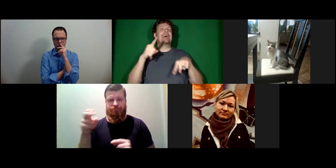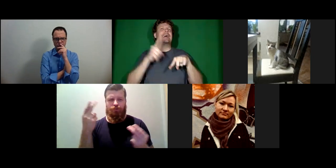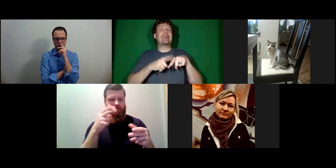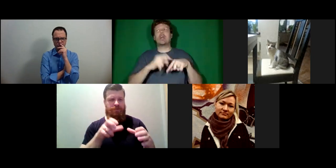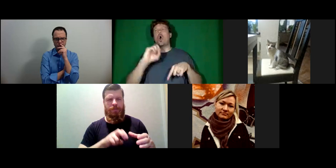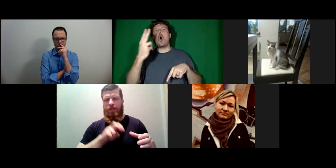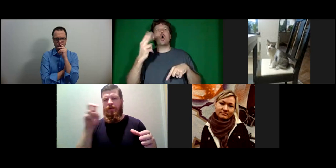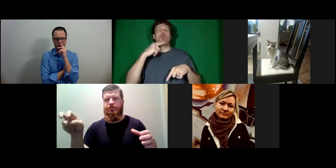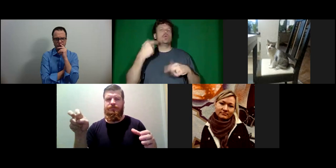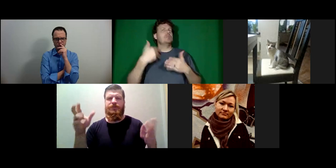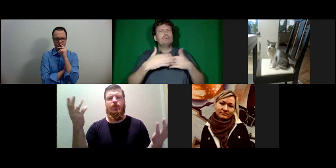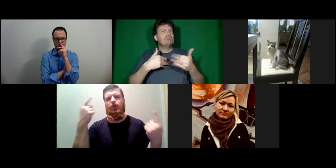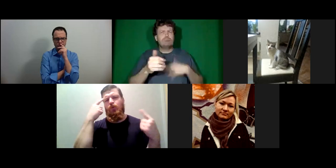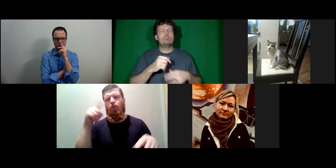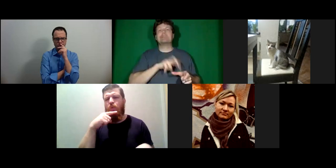Slovenia.